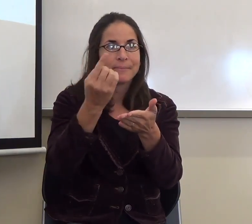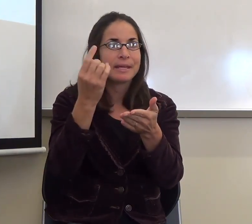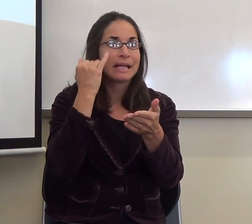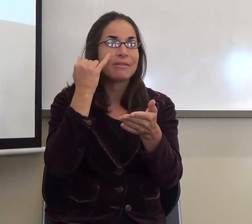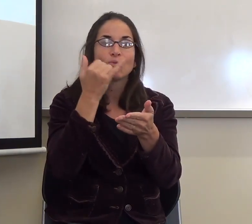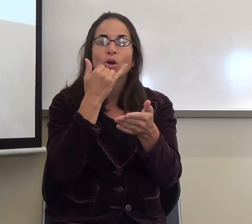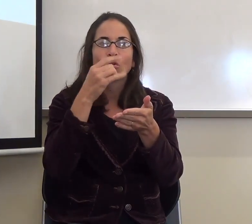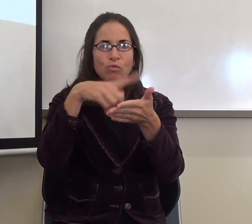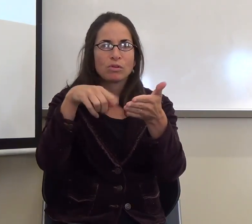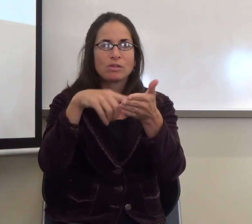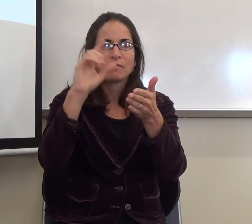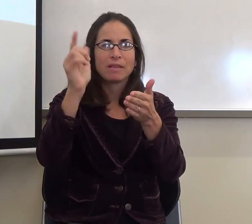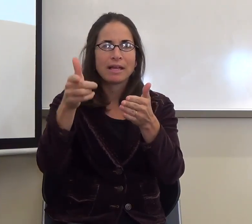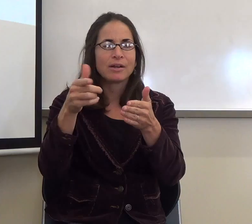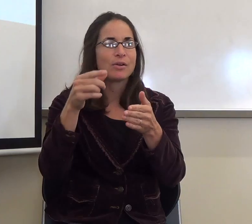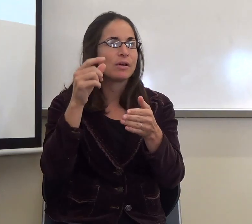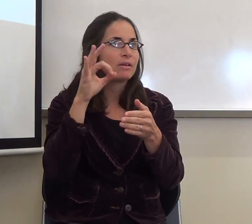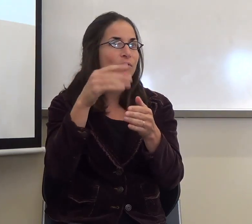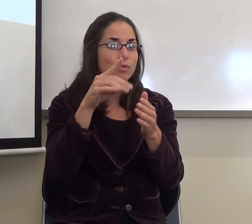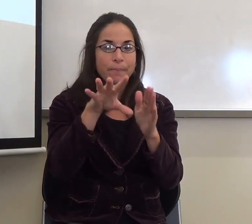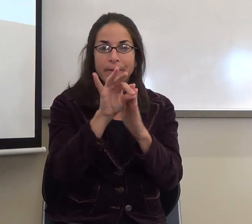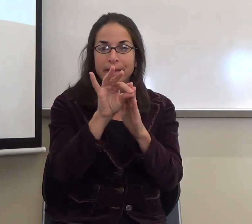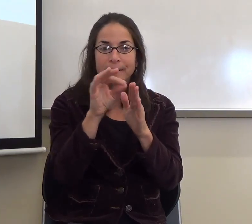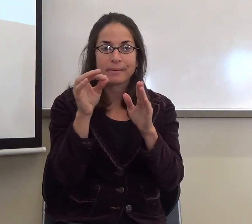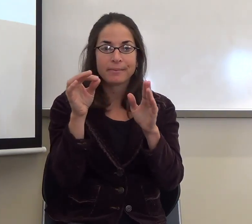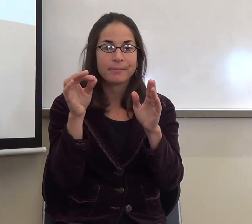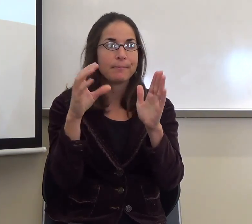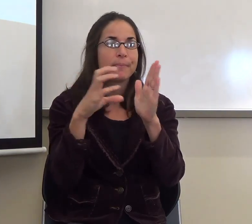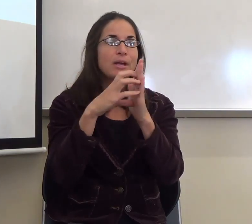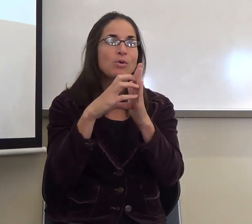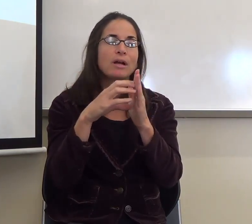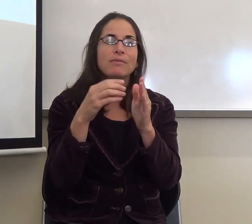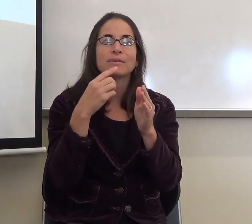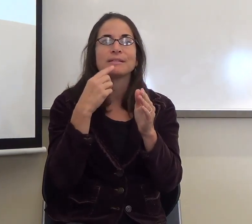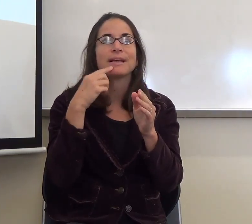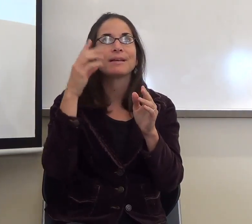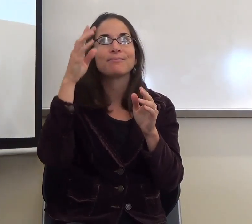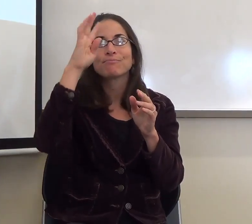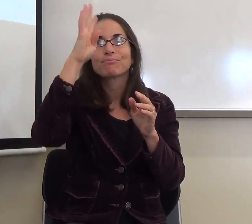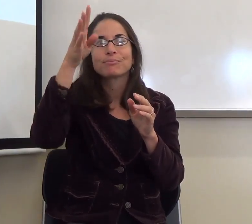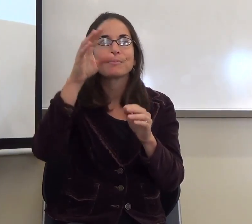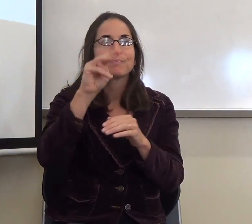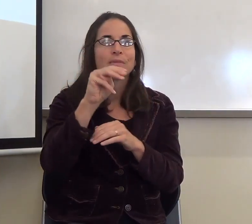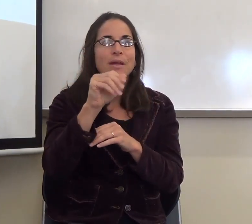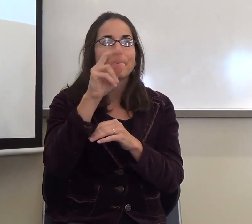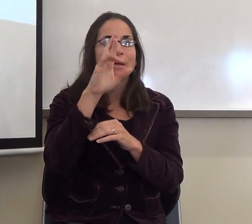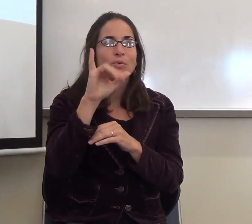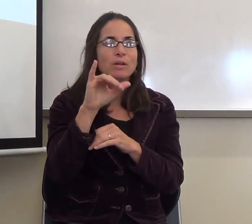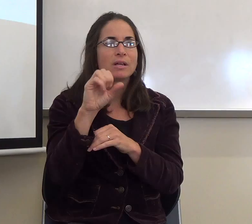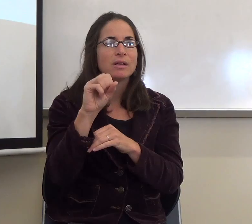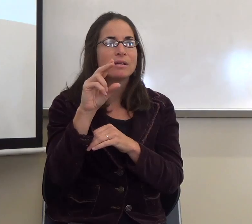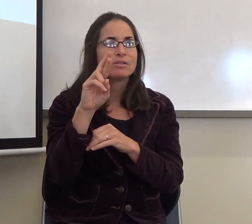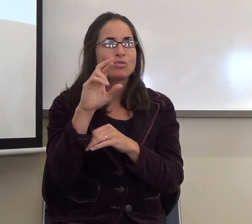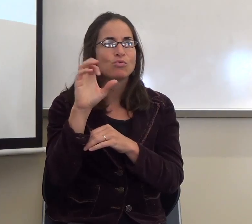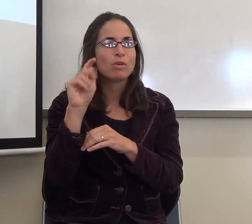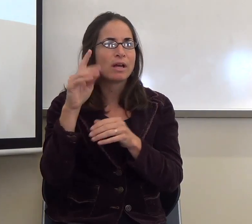you're reading a paragraph and you say, the topic of this is Mary Surratt's ghosts, remember that one? That was the first one we saw that was